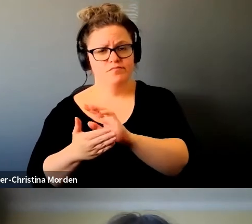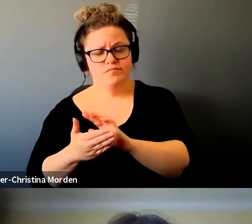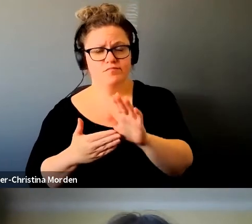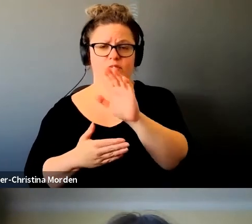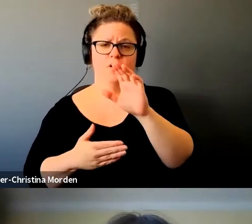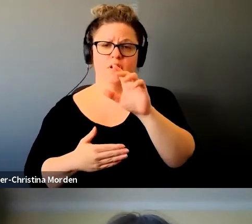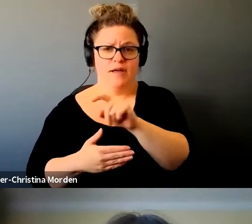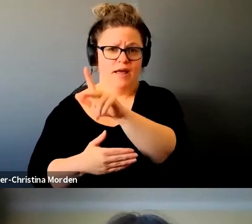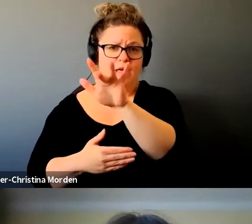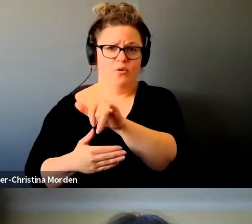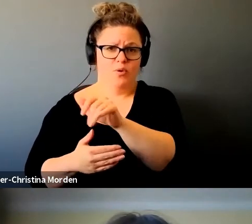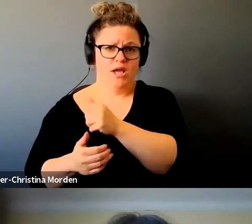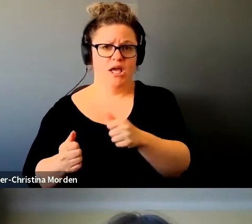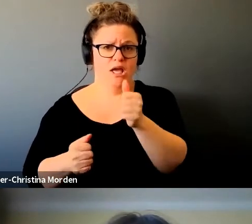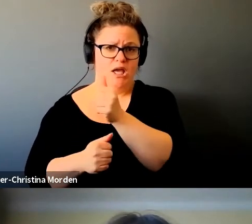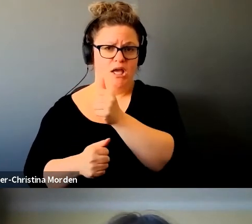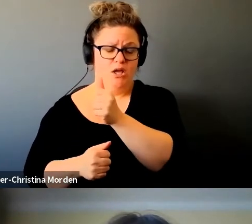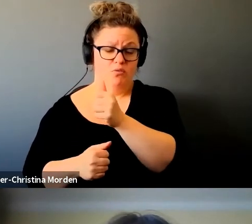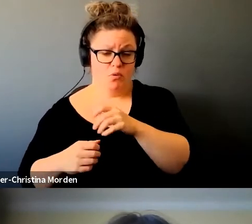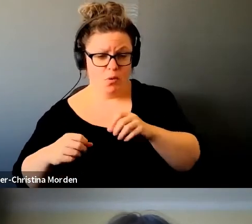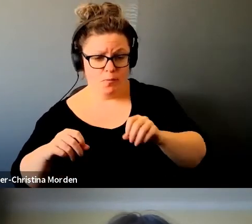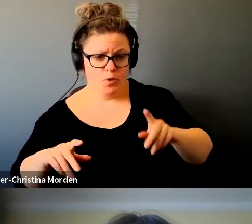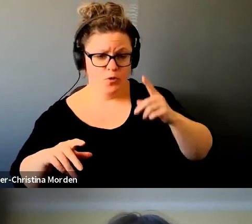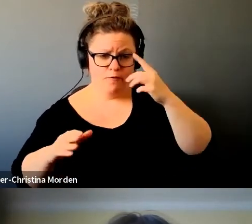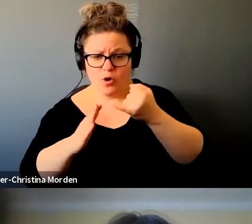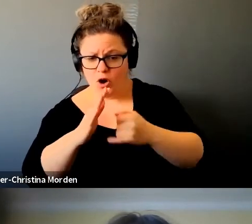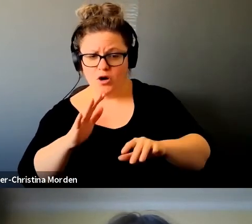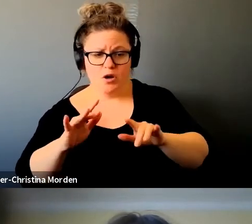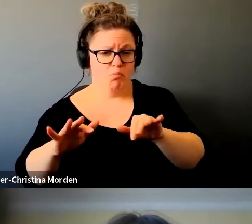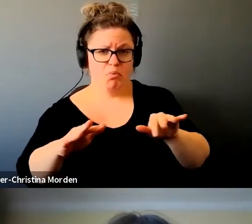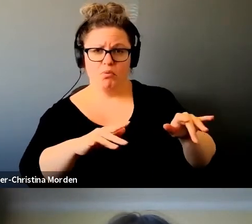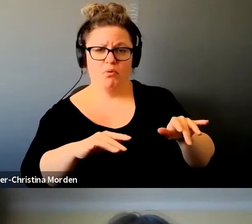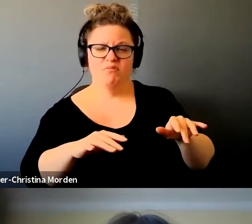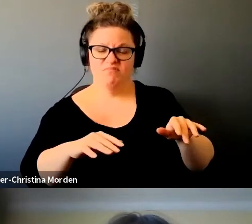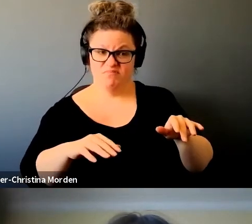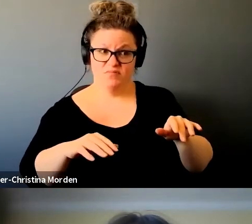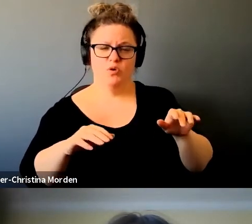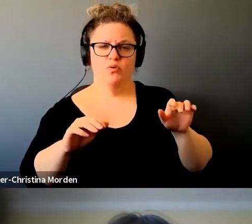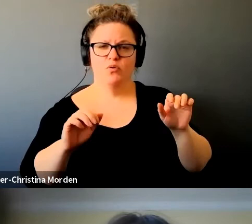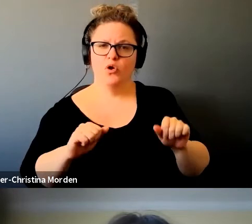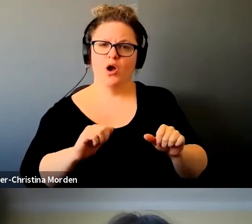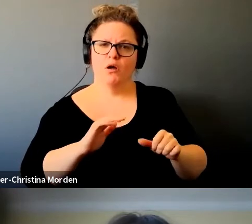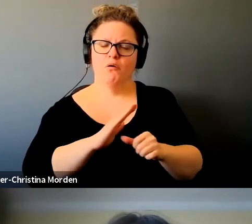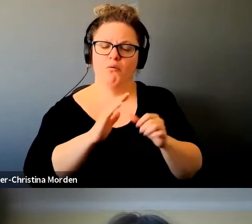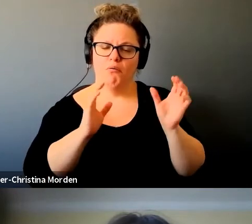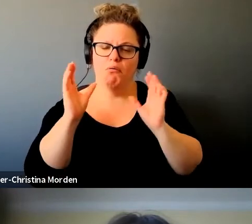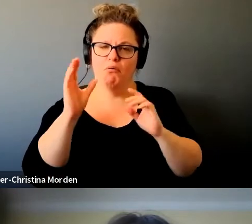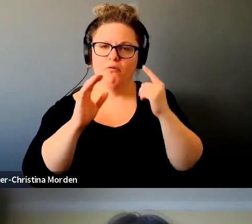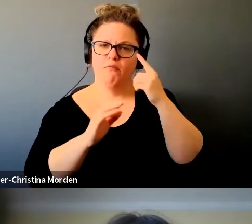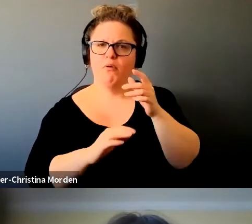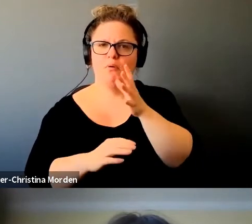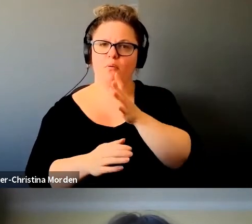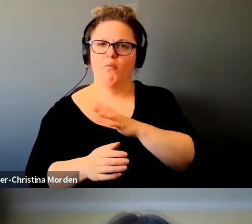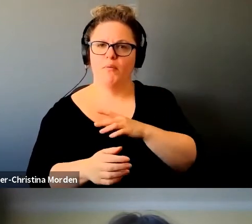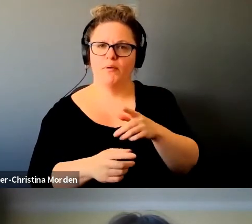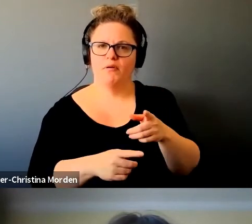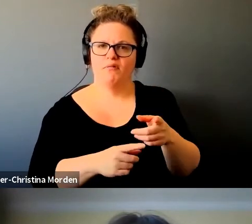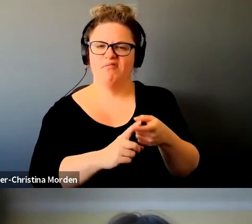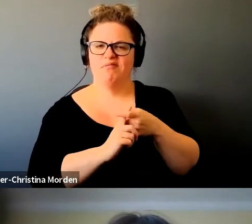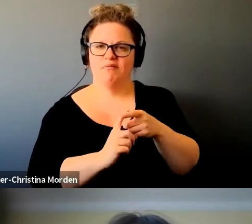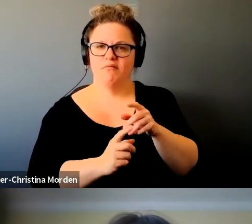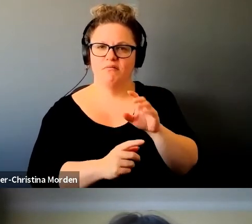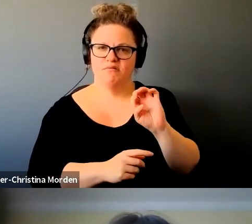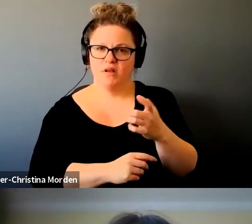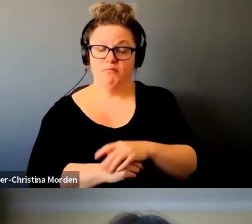with was perfectly acceptable. It was part of the culture. And the remnants of that is still